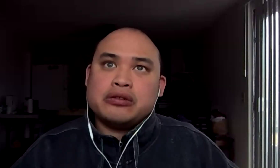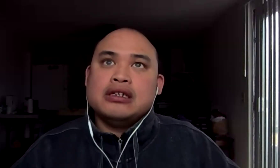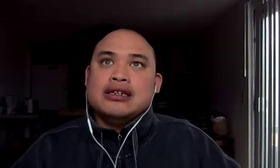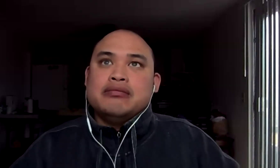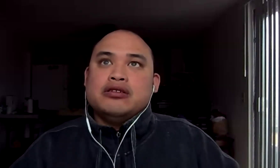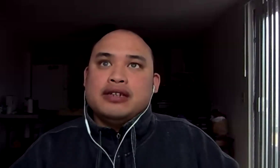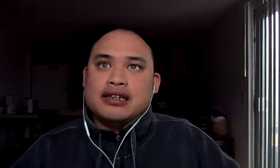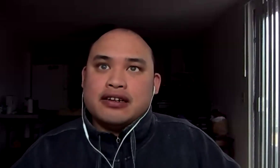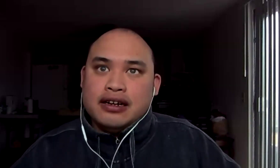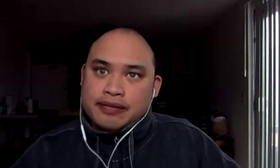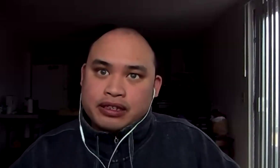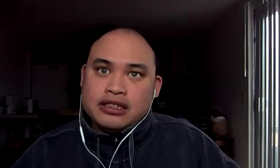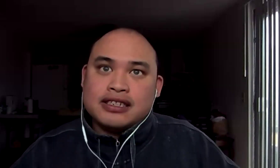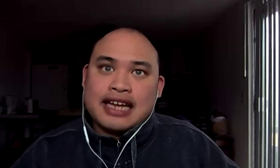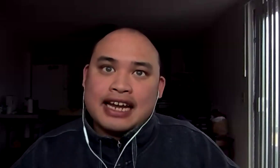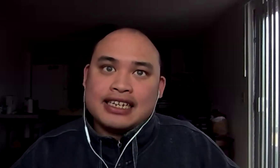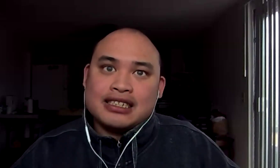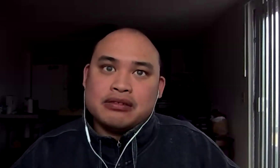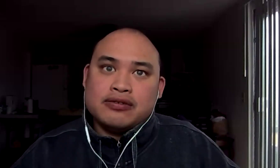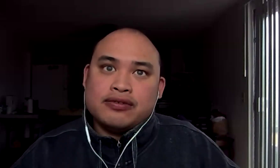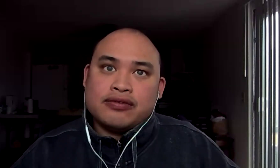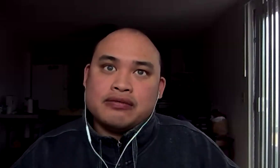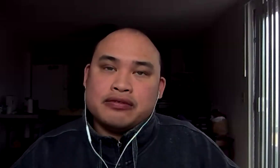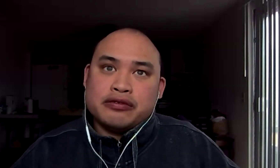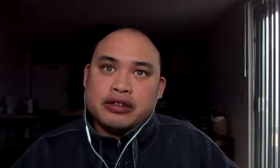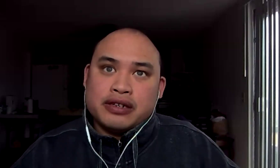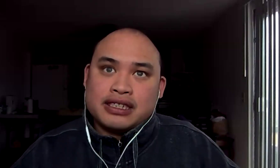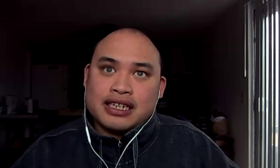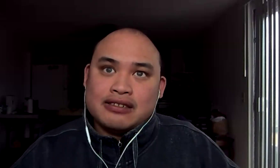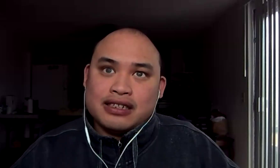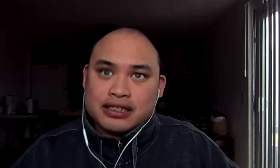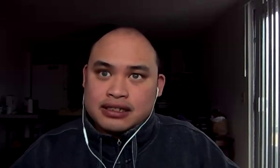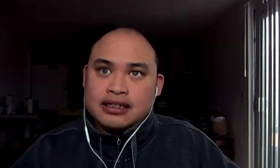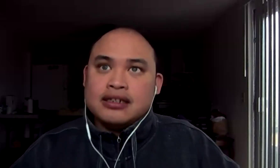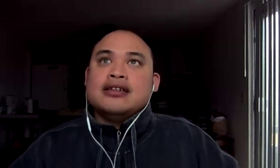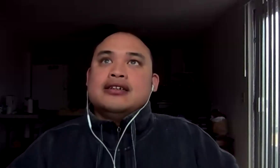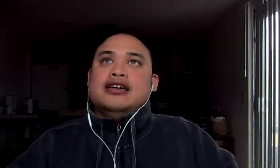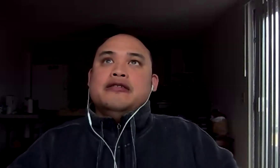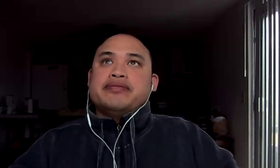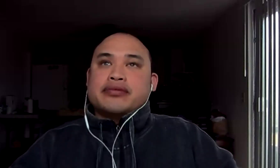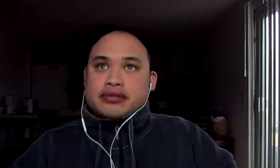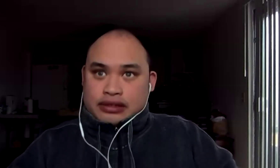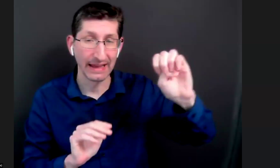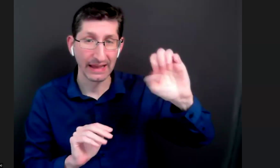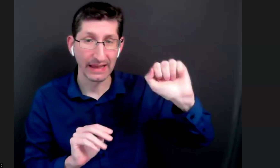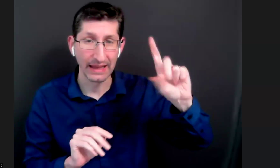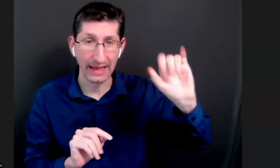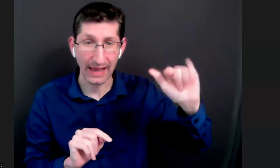for example, moving, using headings to move from one slide to another.